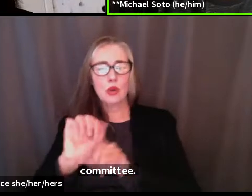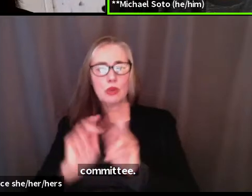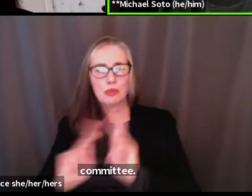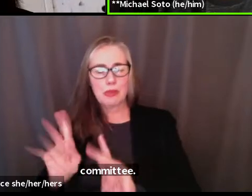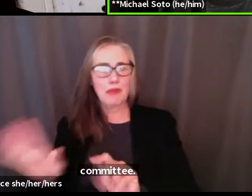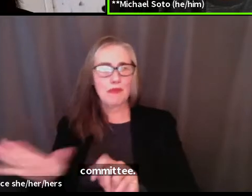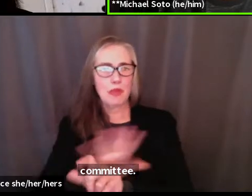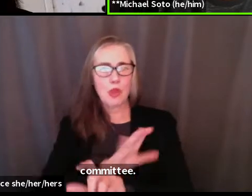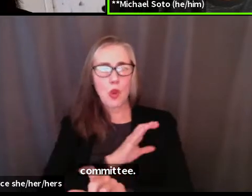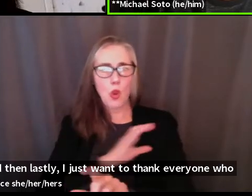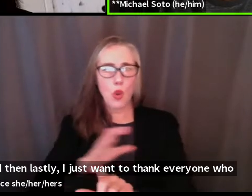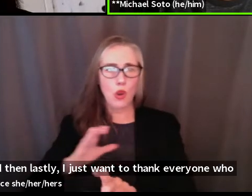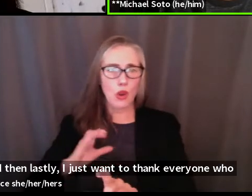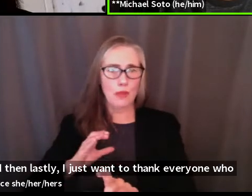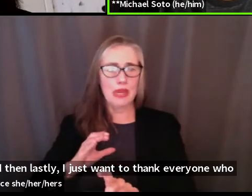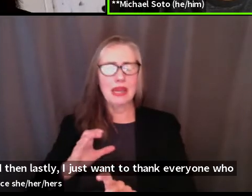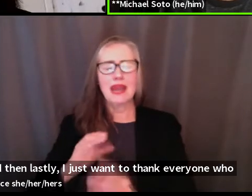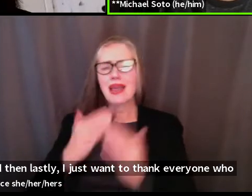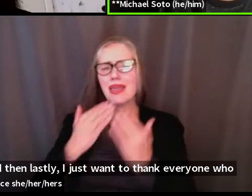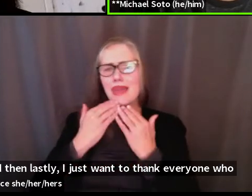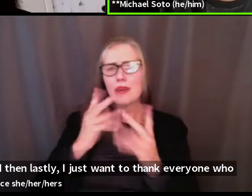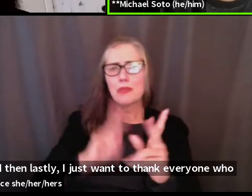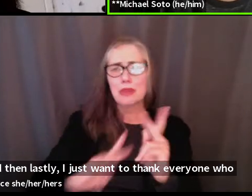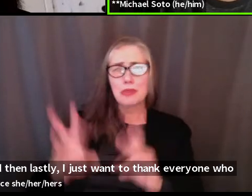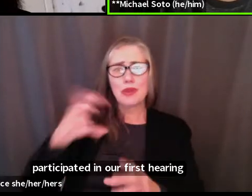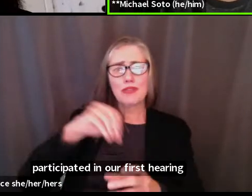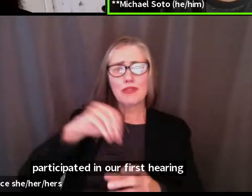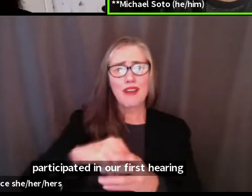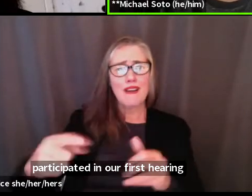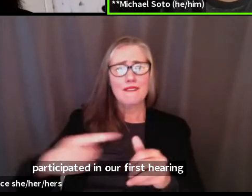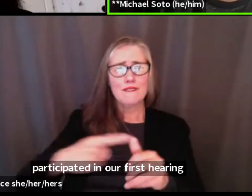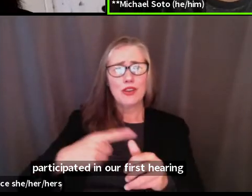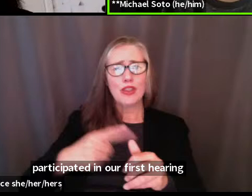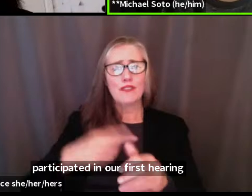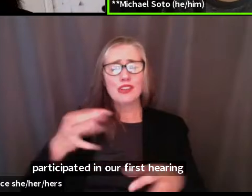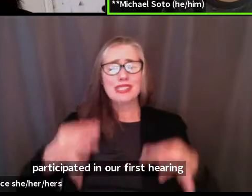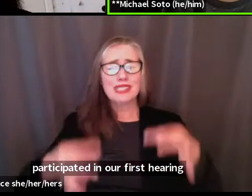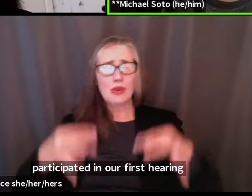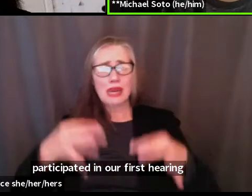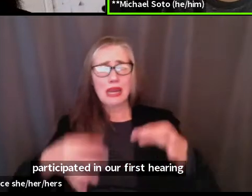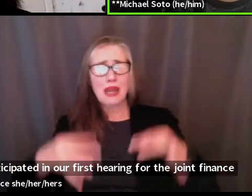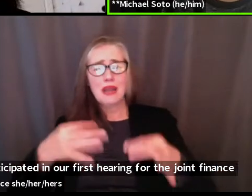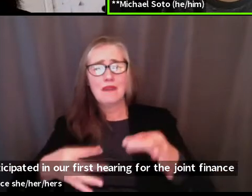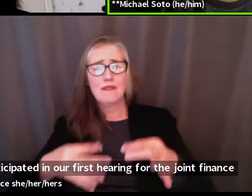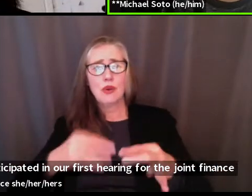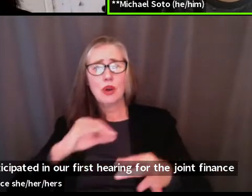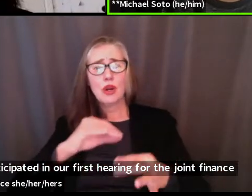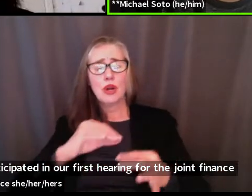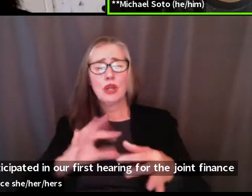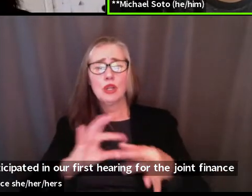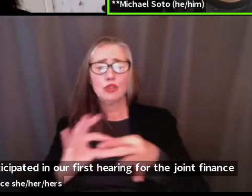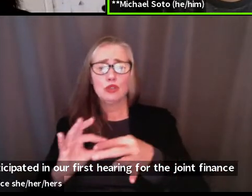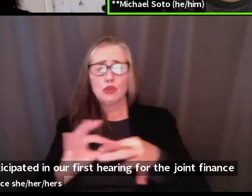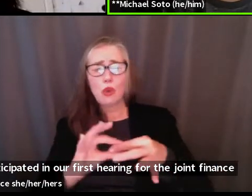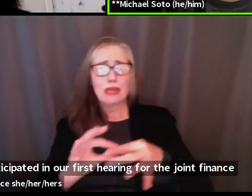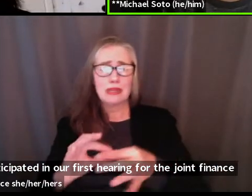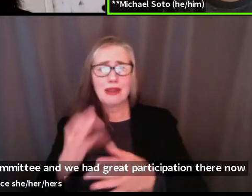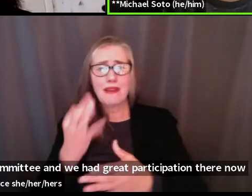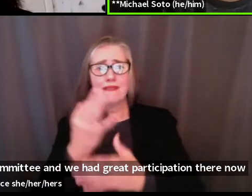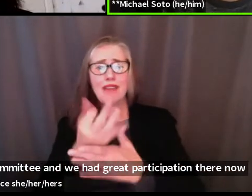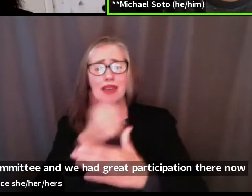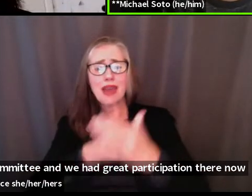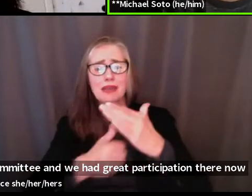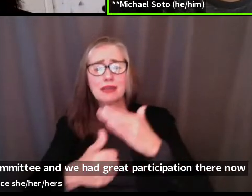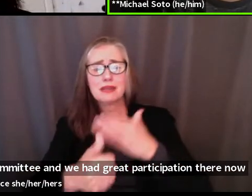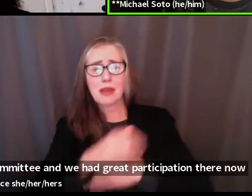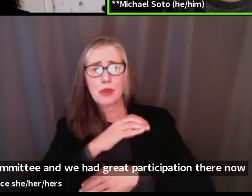thank everyone who participated in our first hearing for the Joint Finance Subcommittee. We had great participation there. And I want to